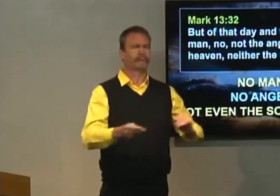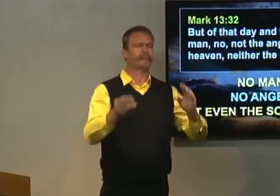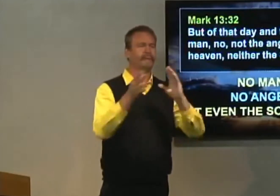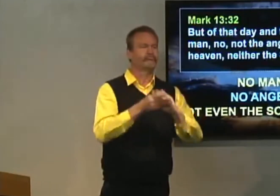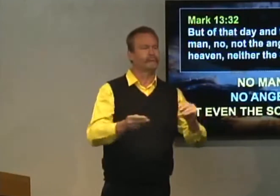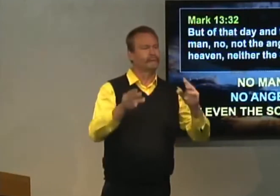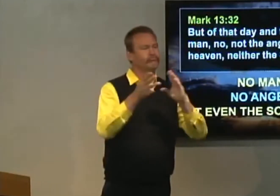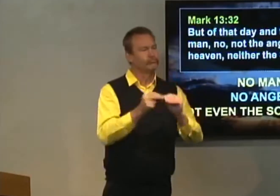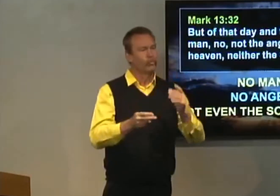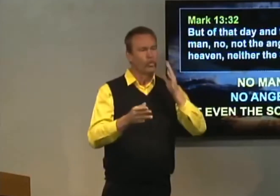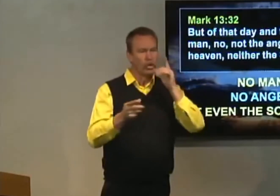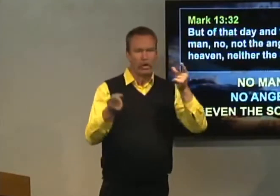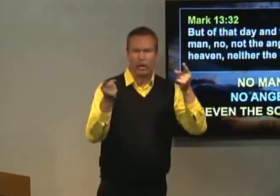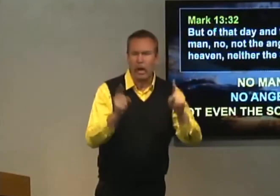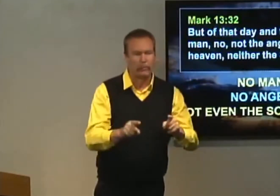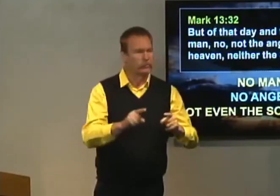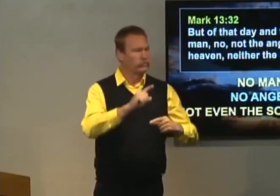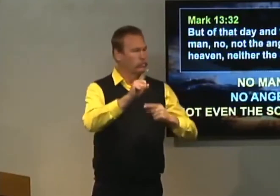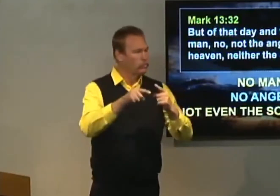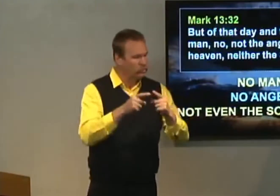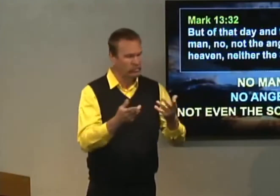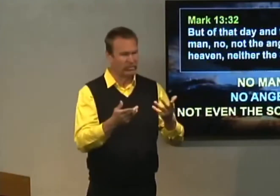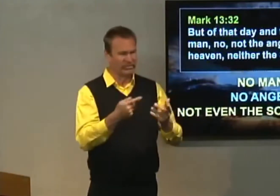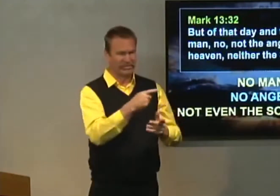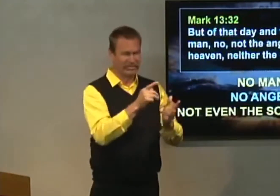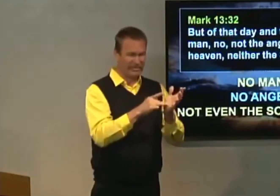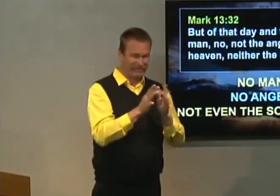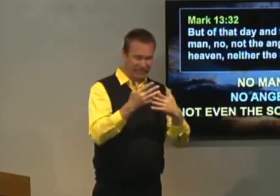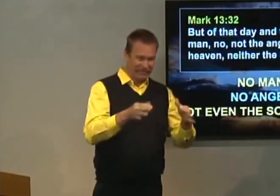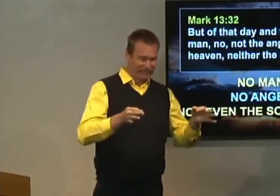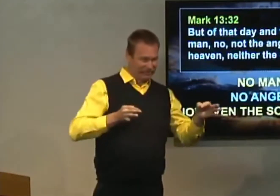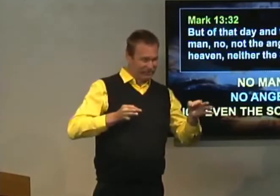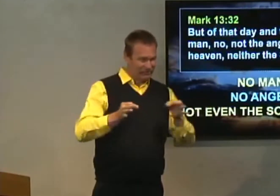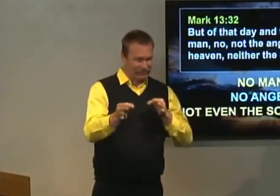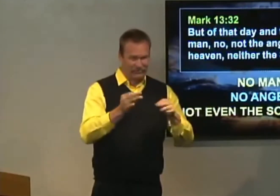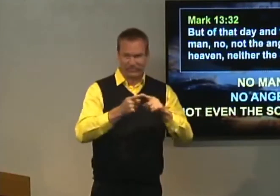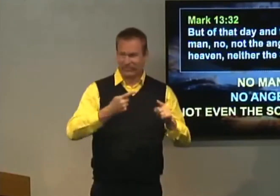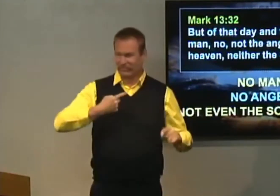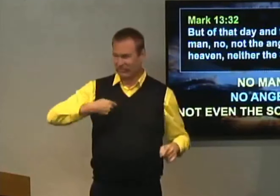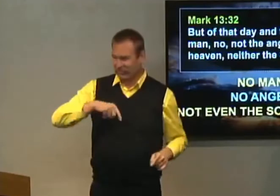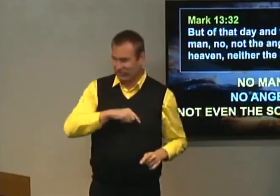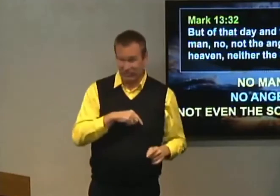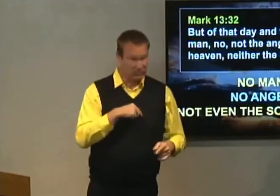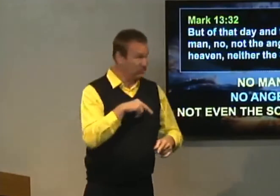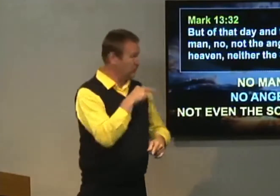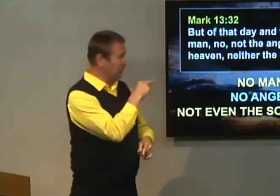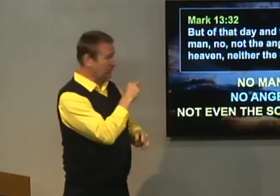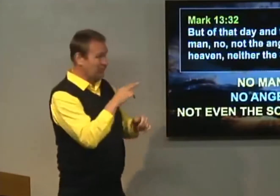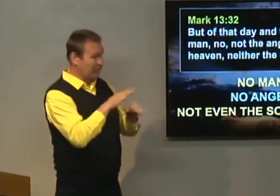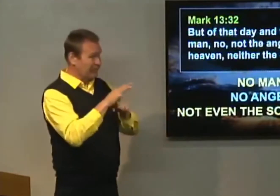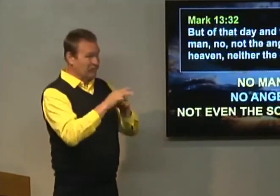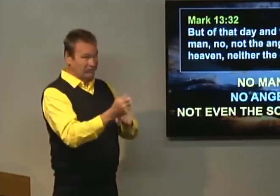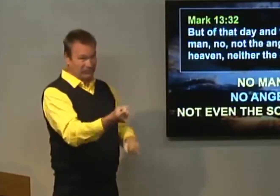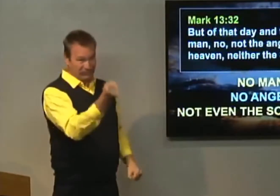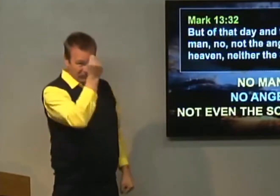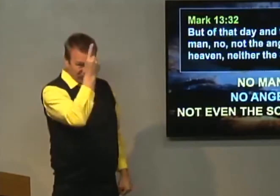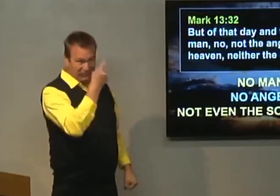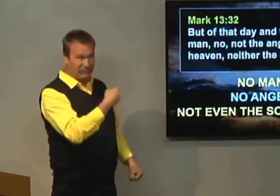who are Christians who are making these predictions. And they're like, it's going to happen exactly at this time. It's like, look what God's word says to us in Mark chapter